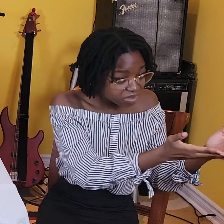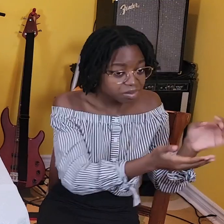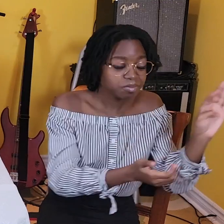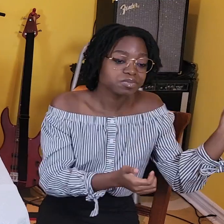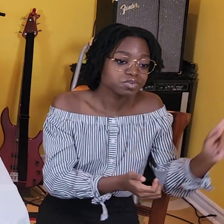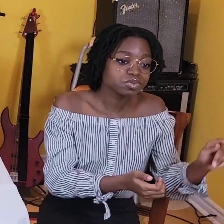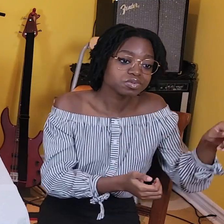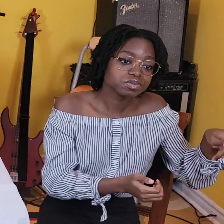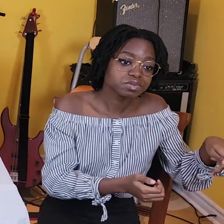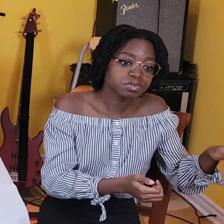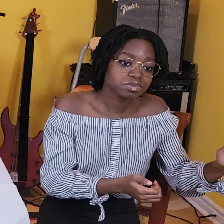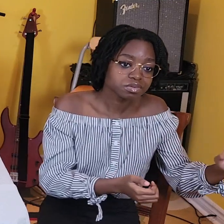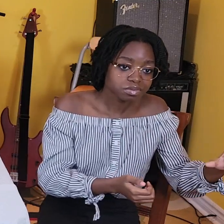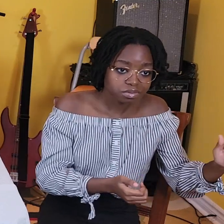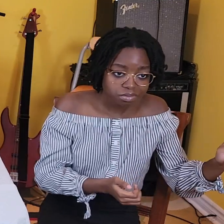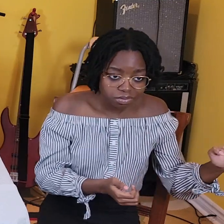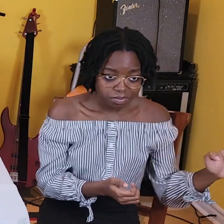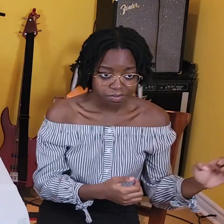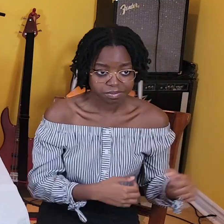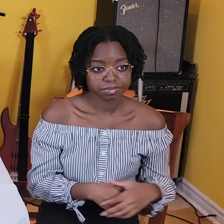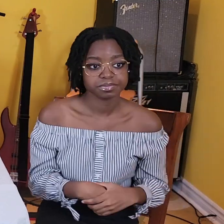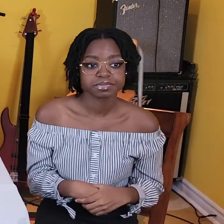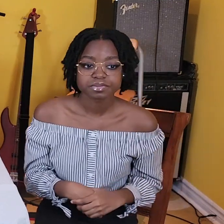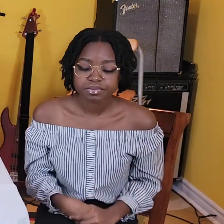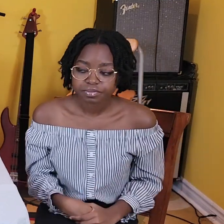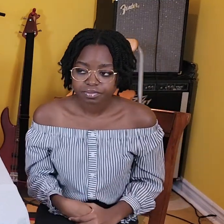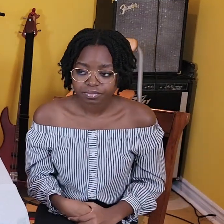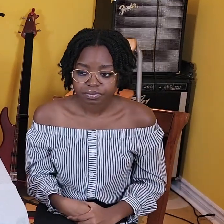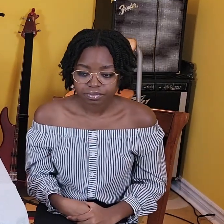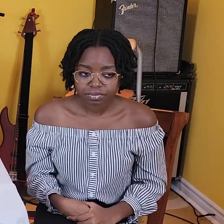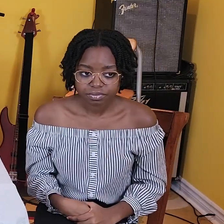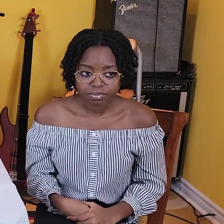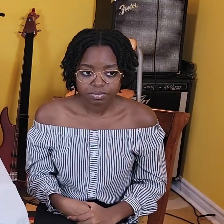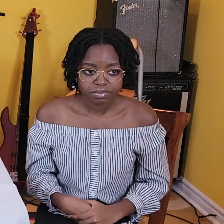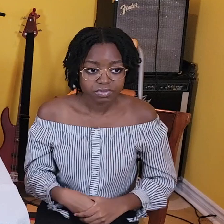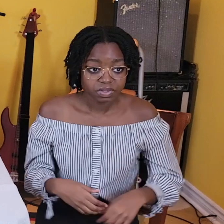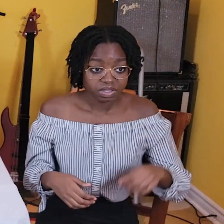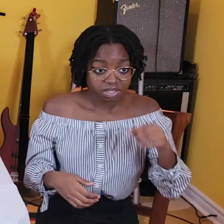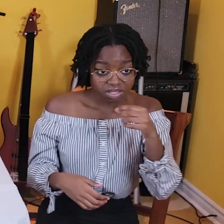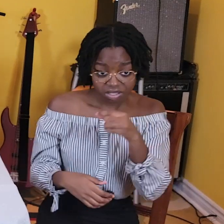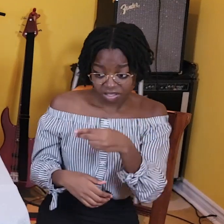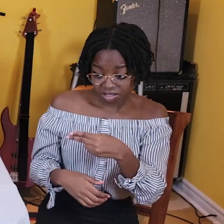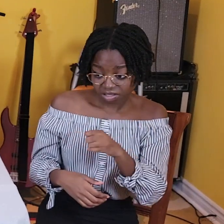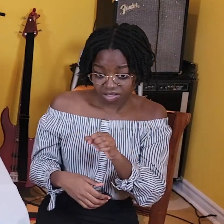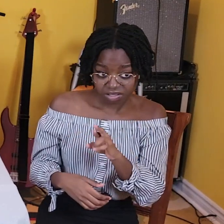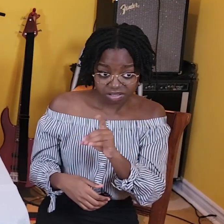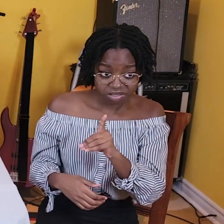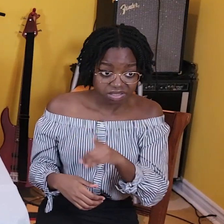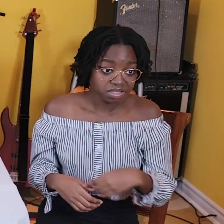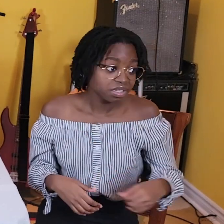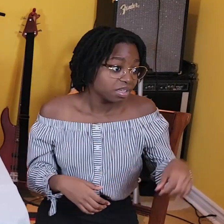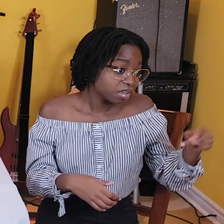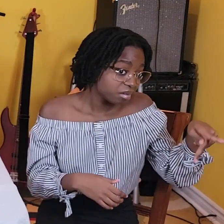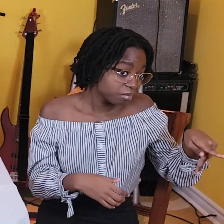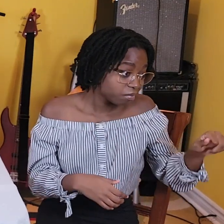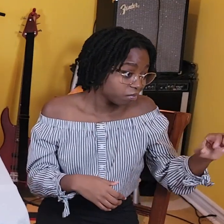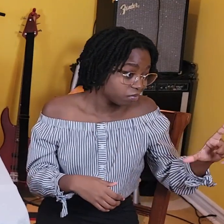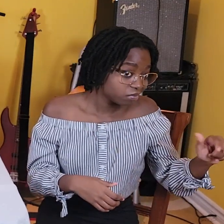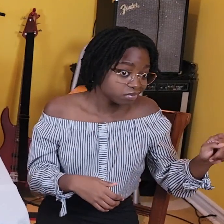other, for previously they had been at enmity with each other. So